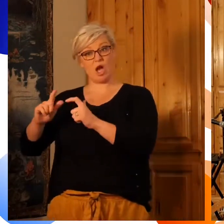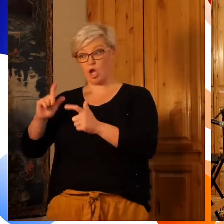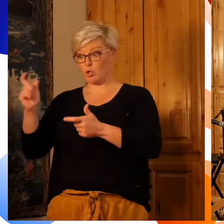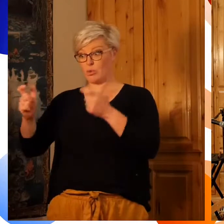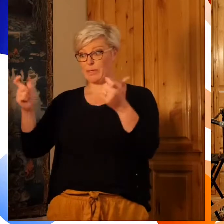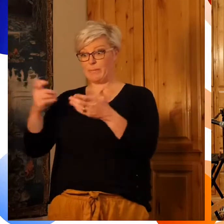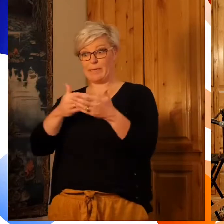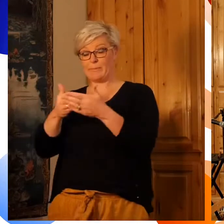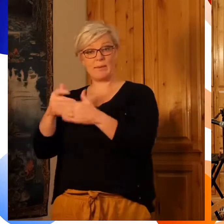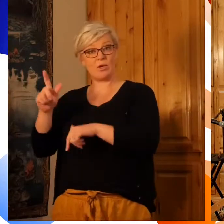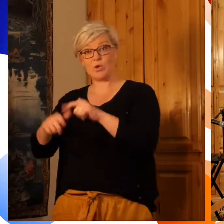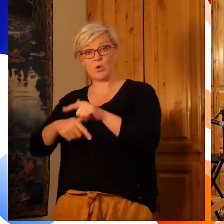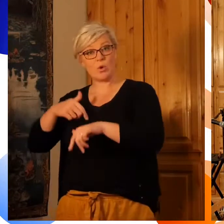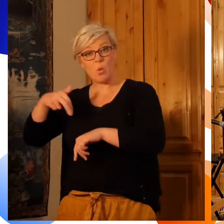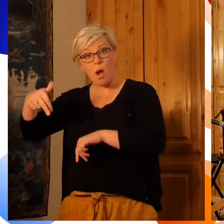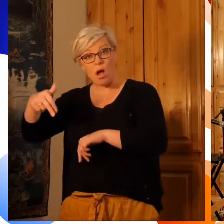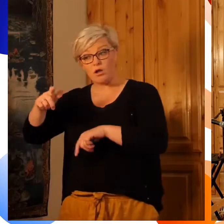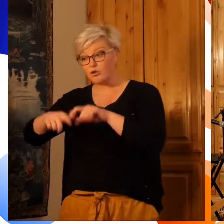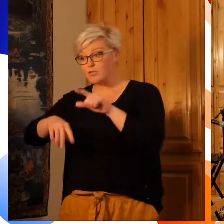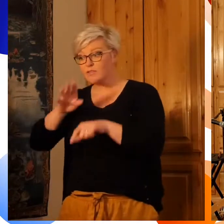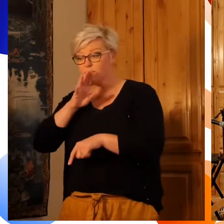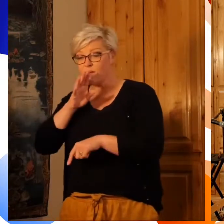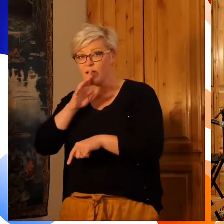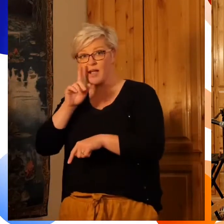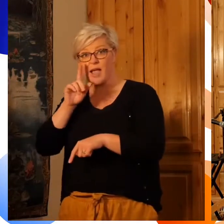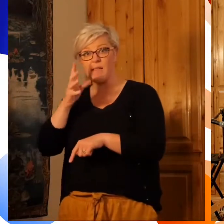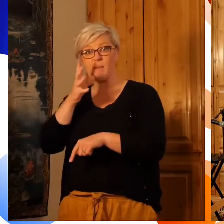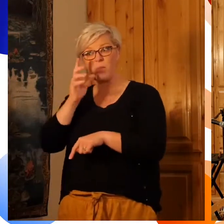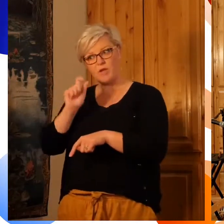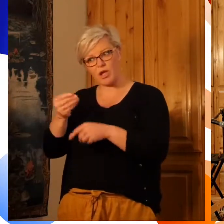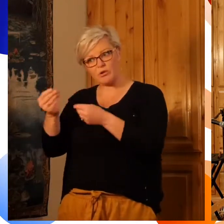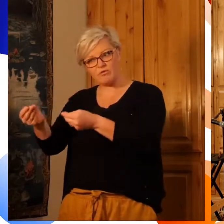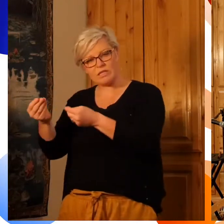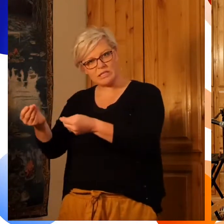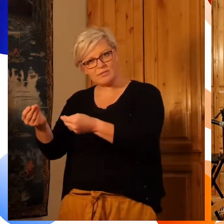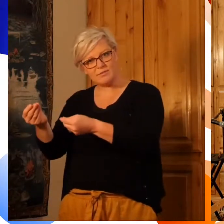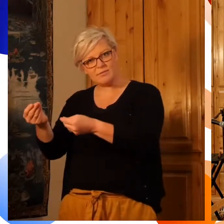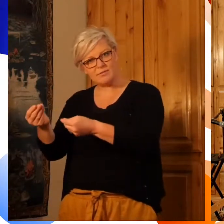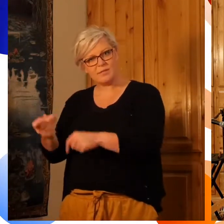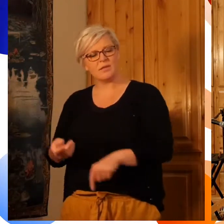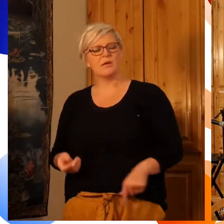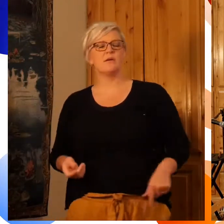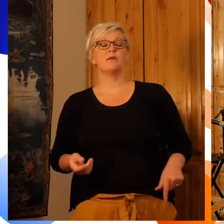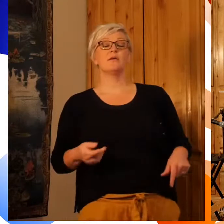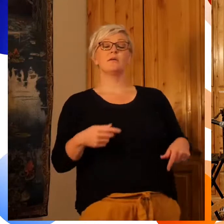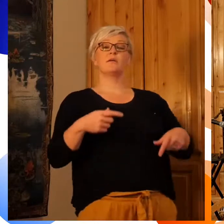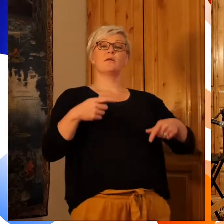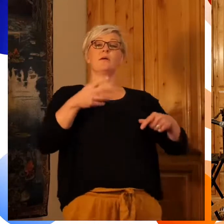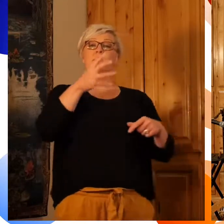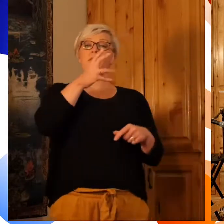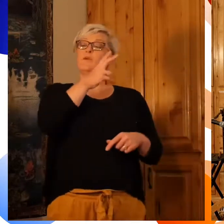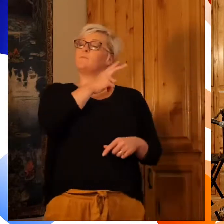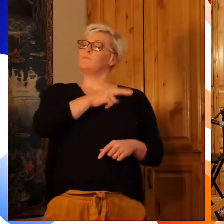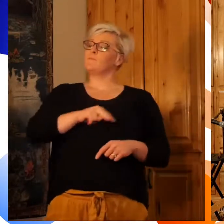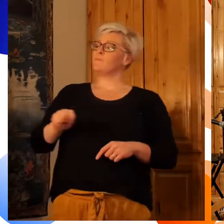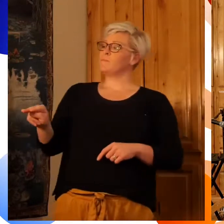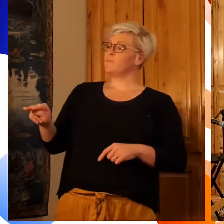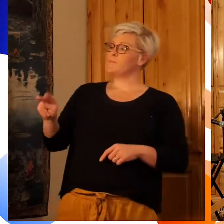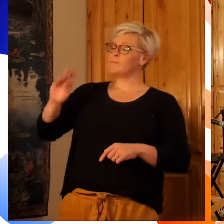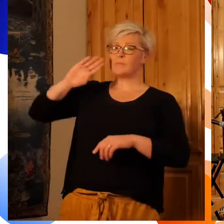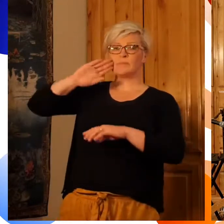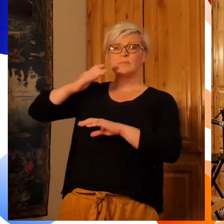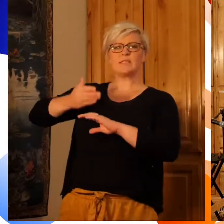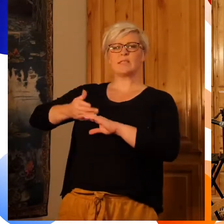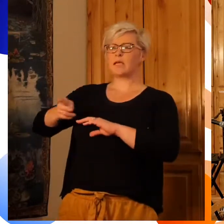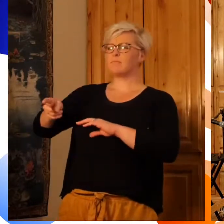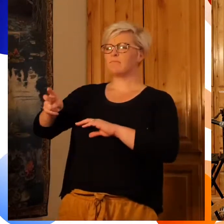talk and had to be fed by his mother. And so she would look at her son, and she would look at her husband, and she